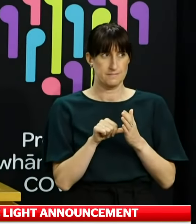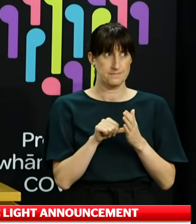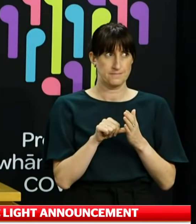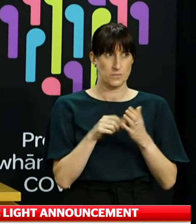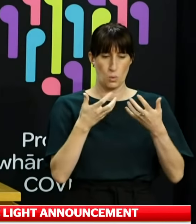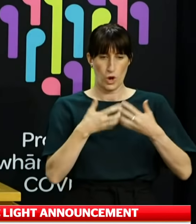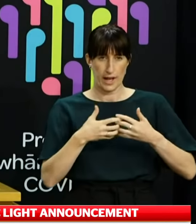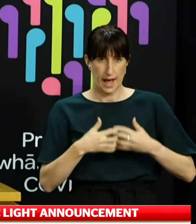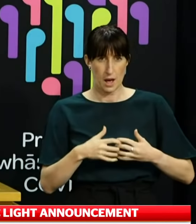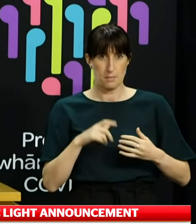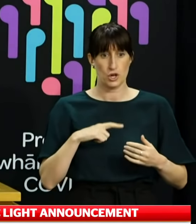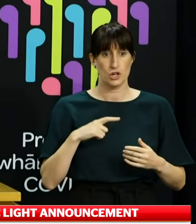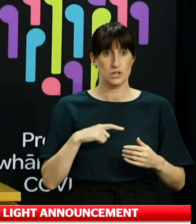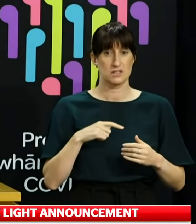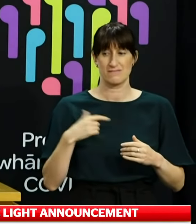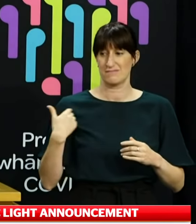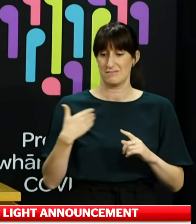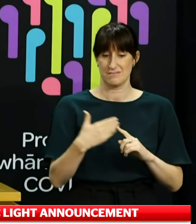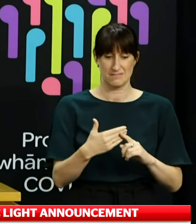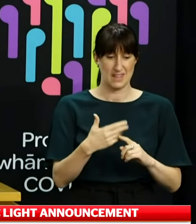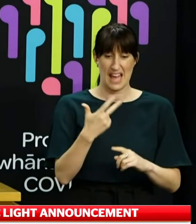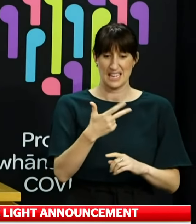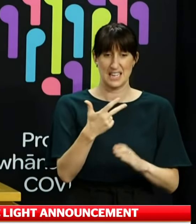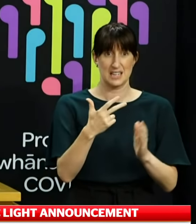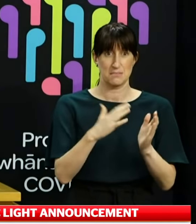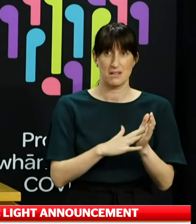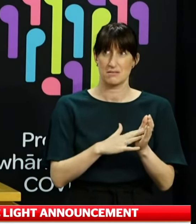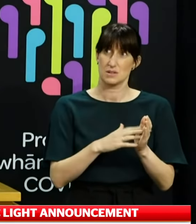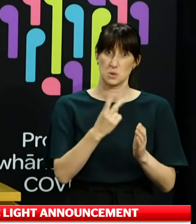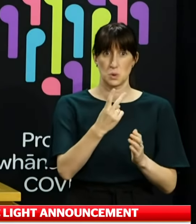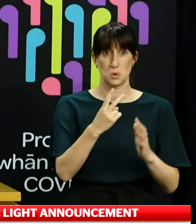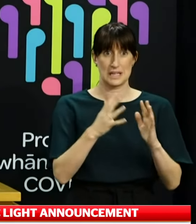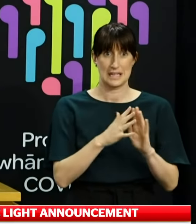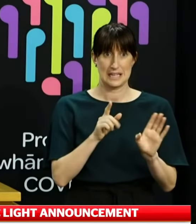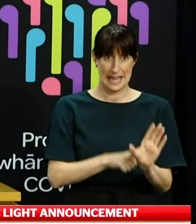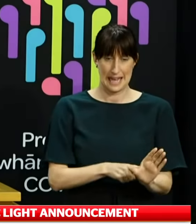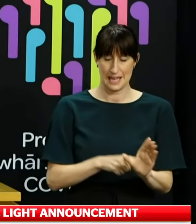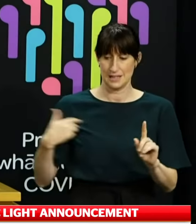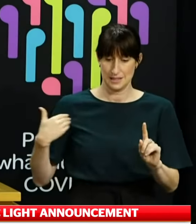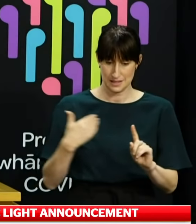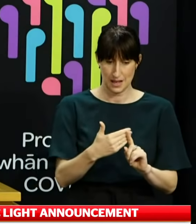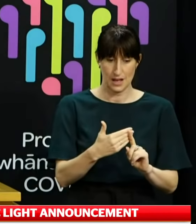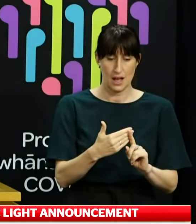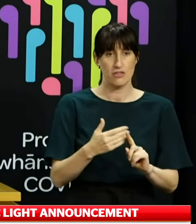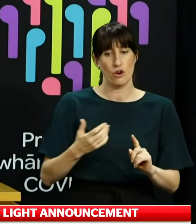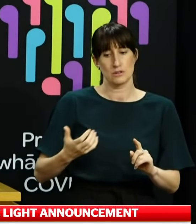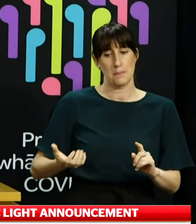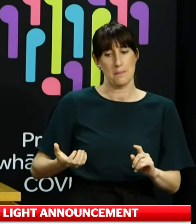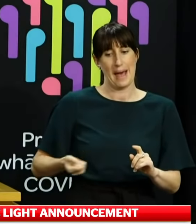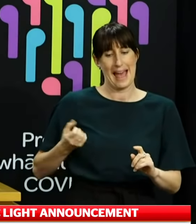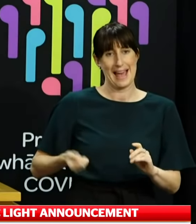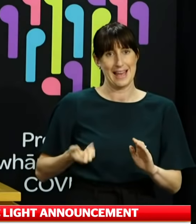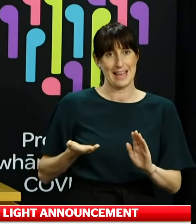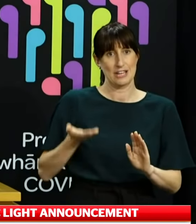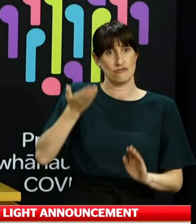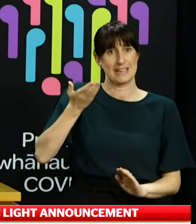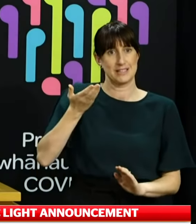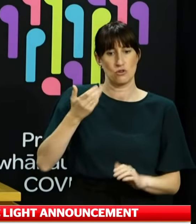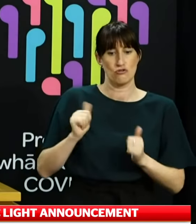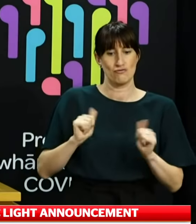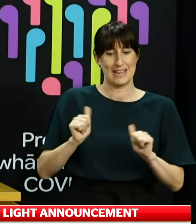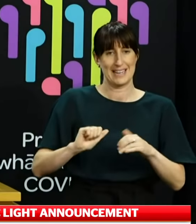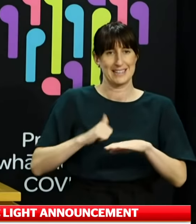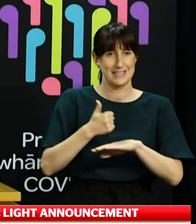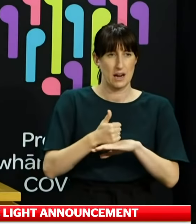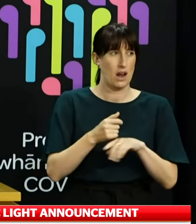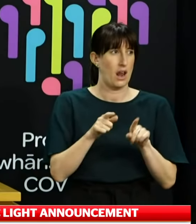increases that have taken place over the last 18 months to 2 years were already in train before that guidance was issued. So if you think